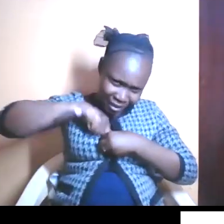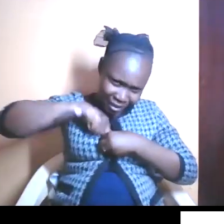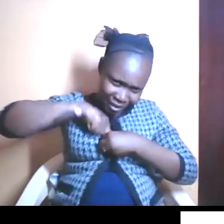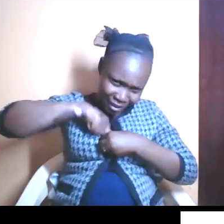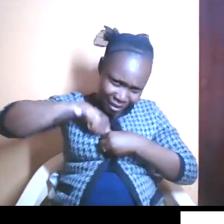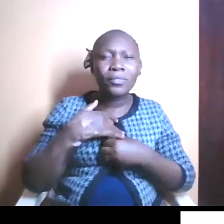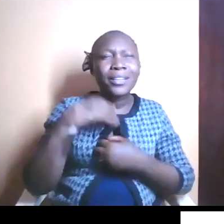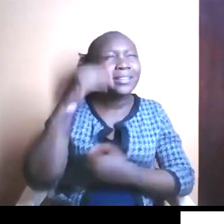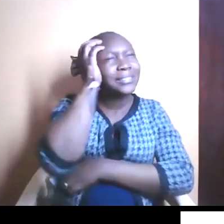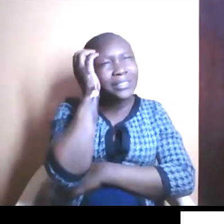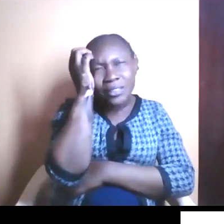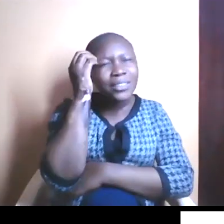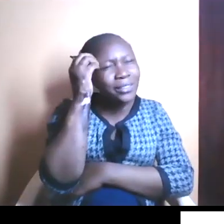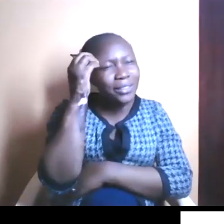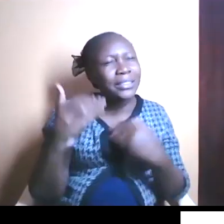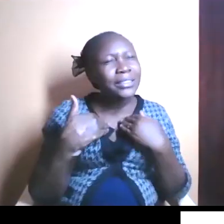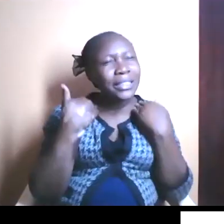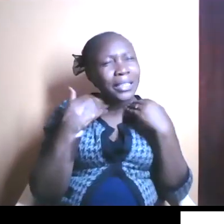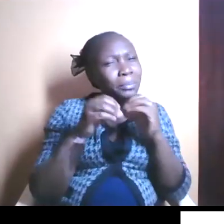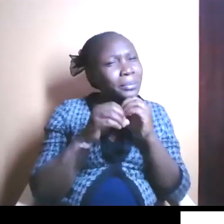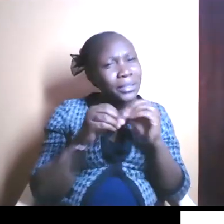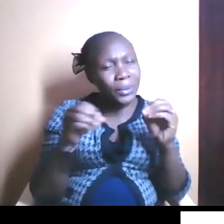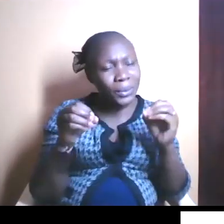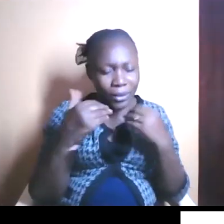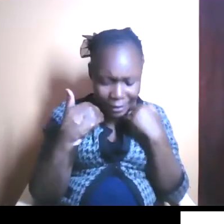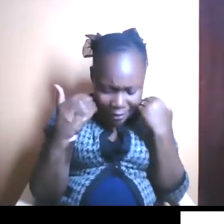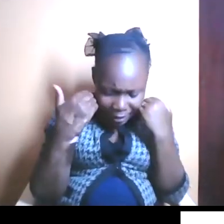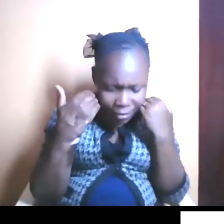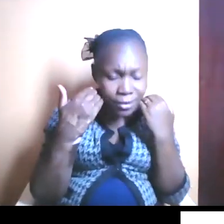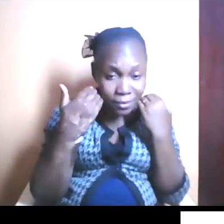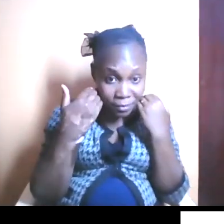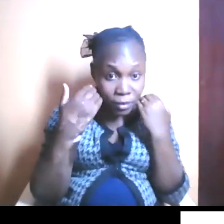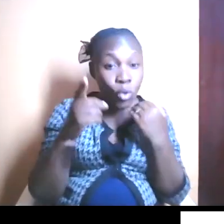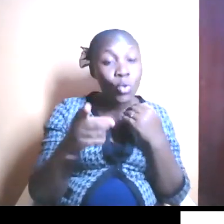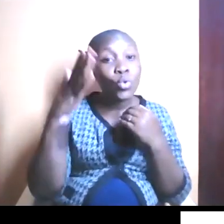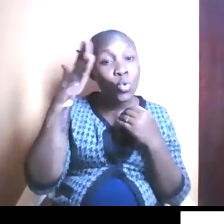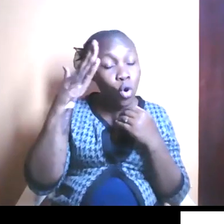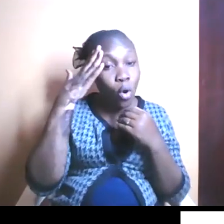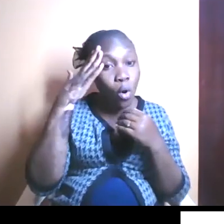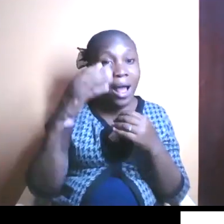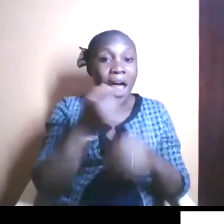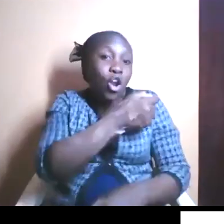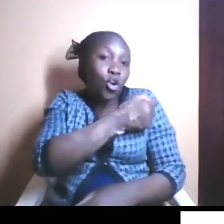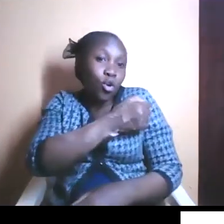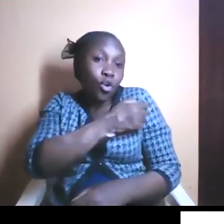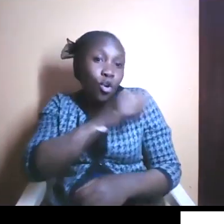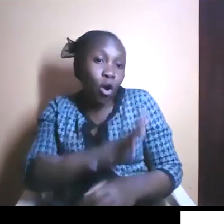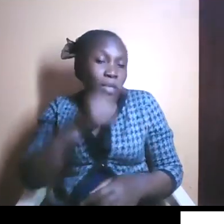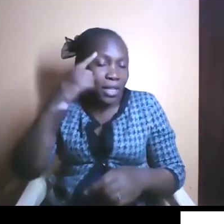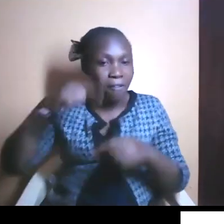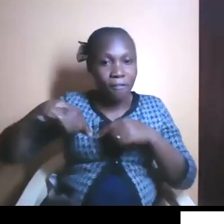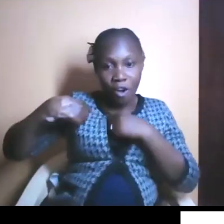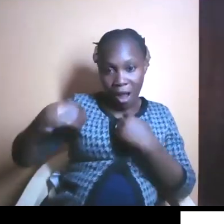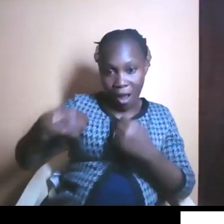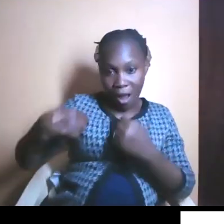basically unhappy. Did you know that cardiologists often receive people